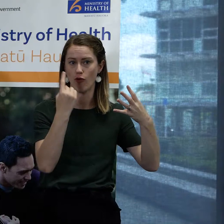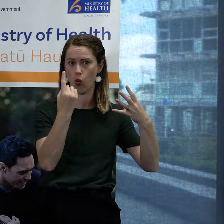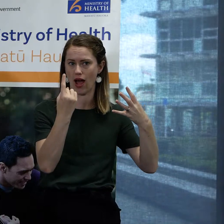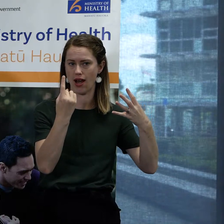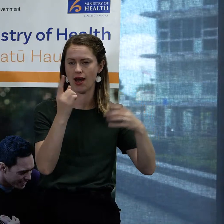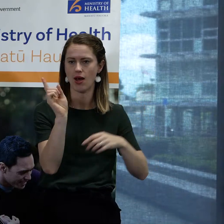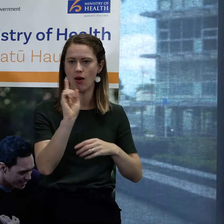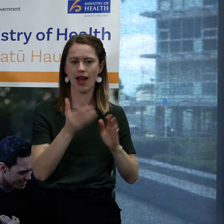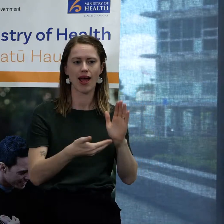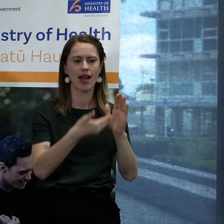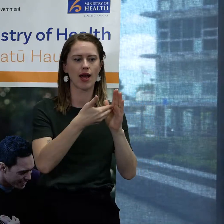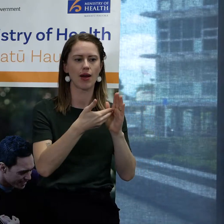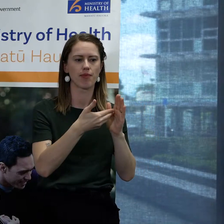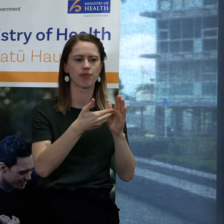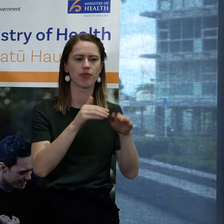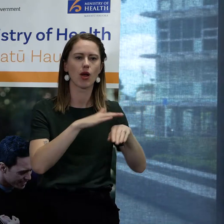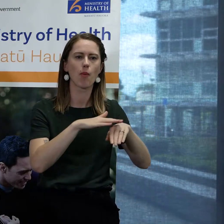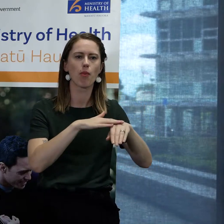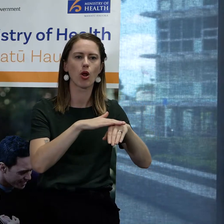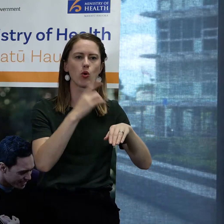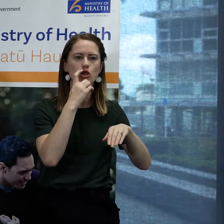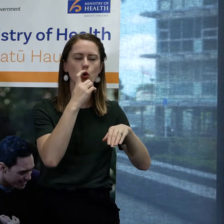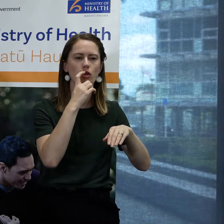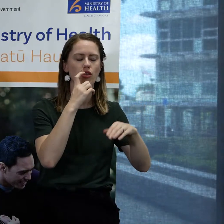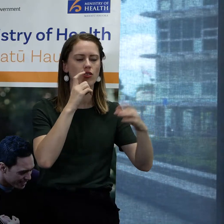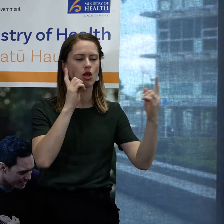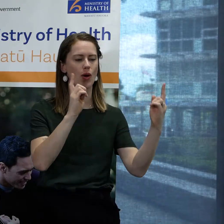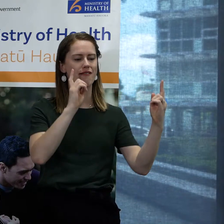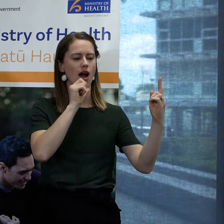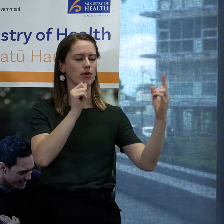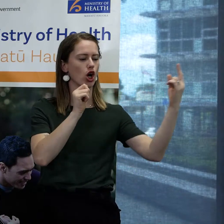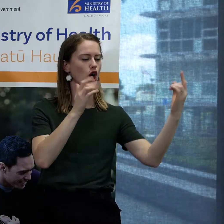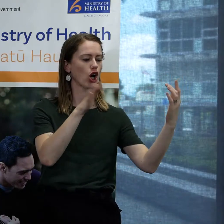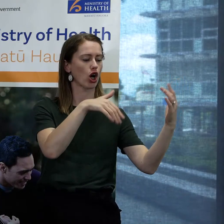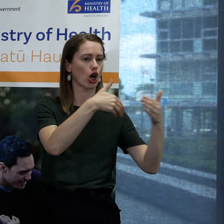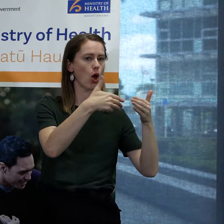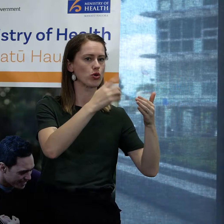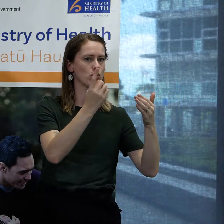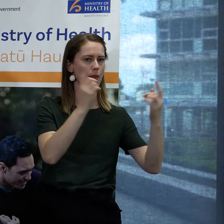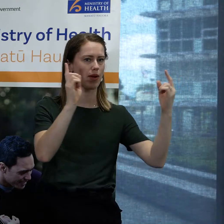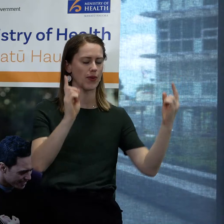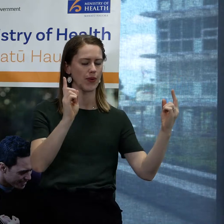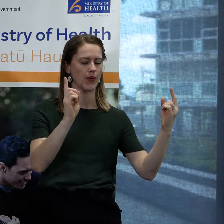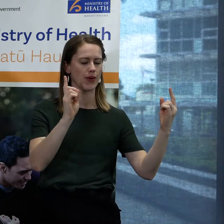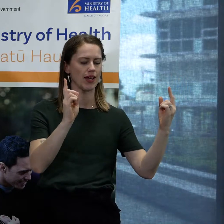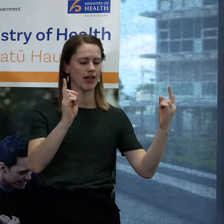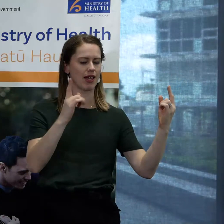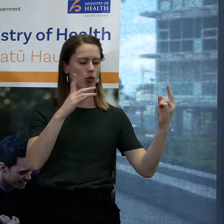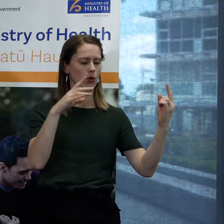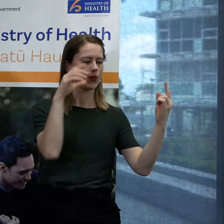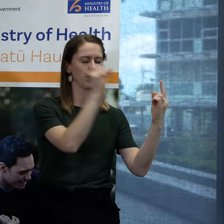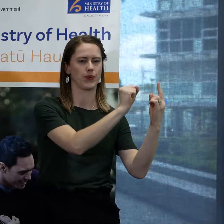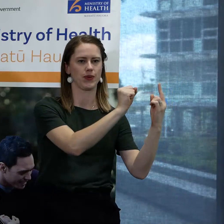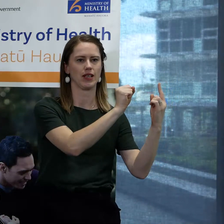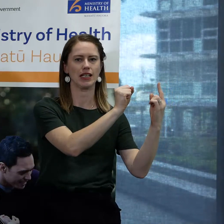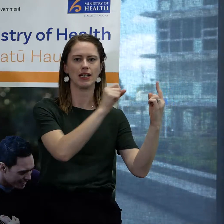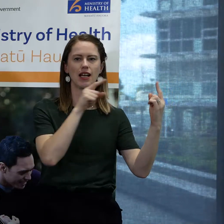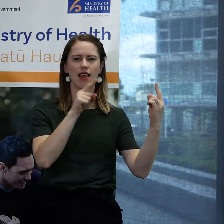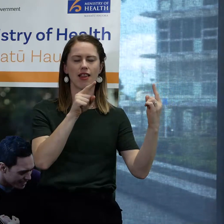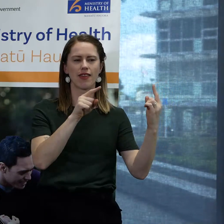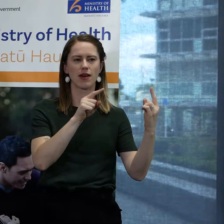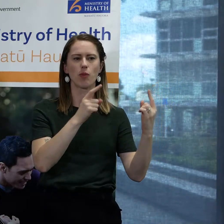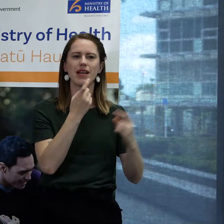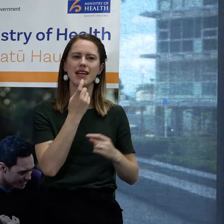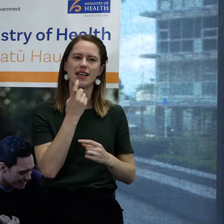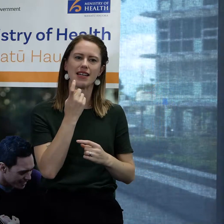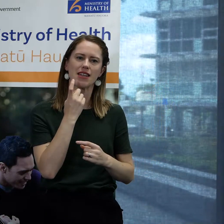now, is the addition of a Bluetooth proximity functionality, and that then will be less clumsy